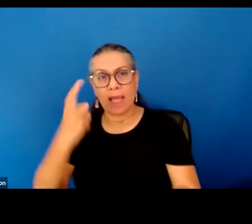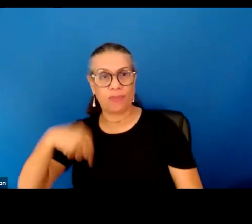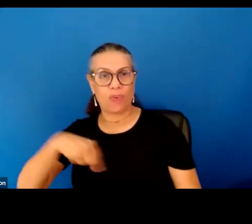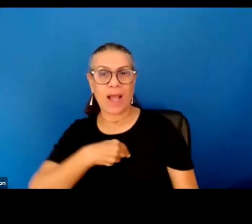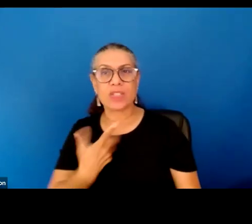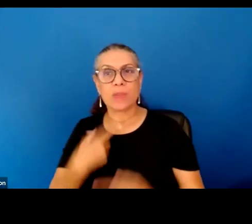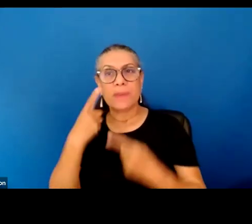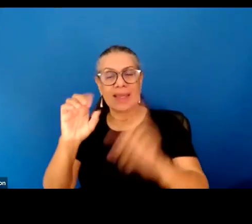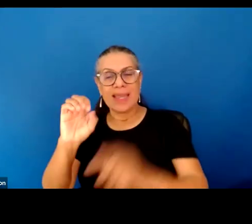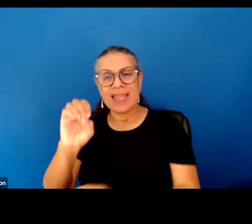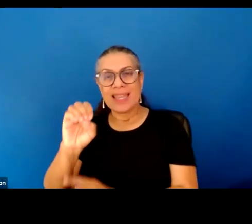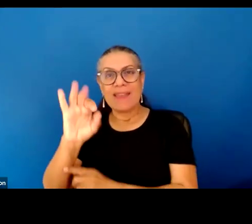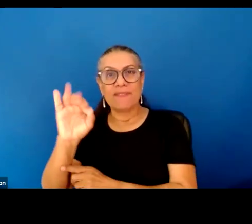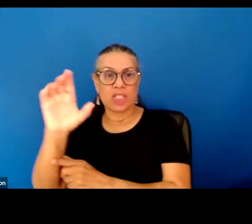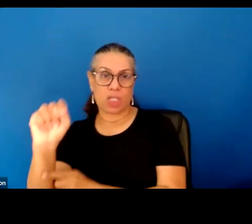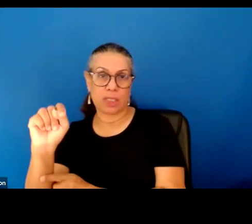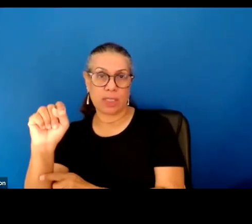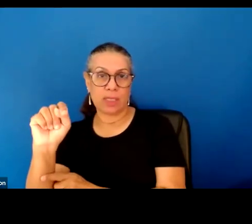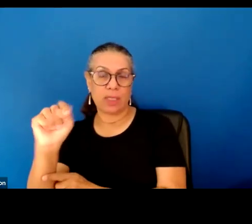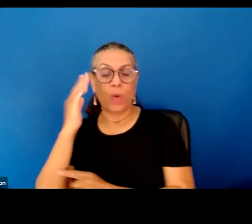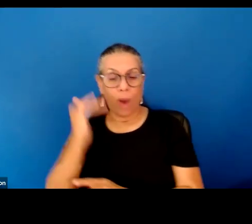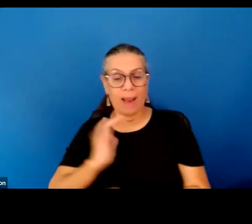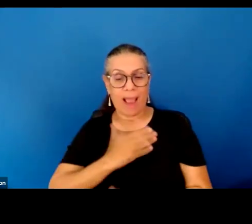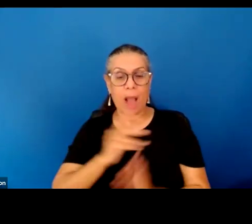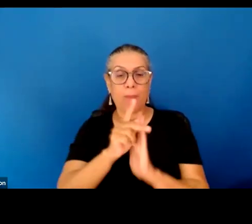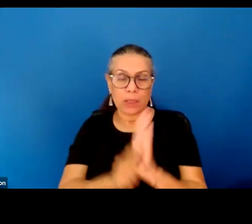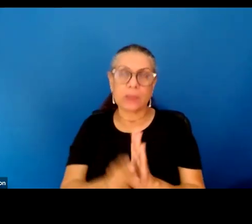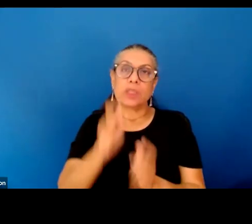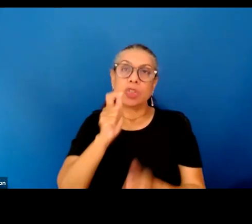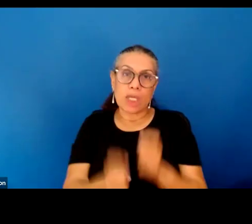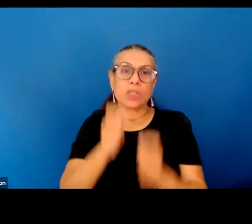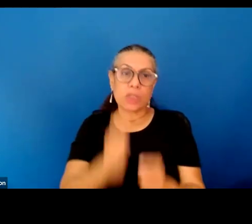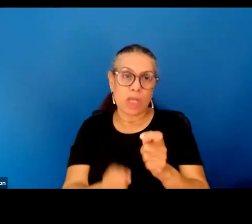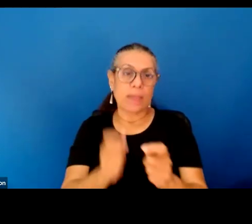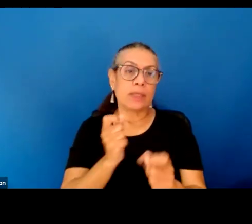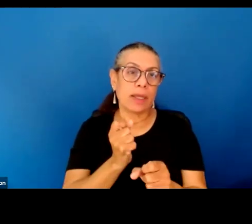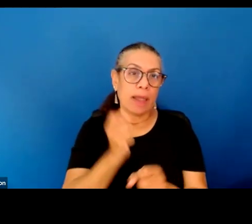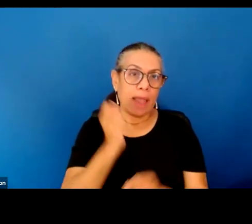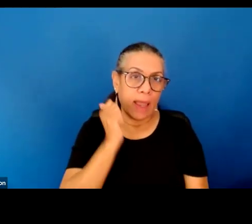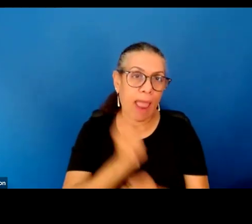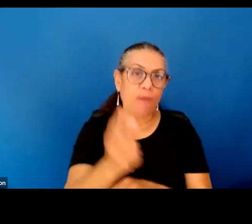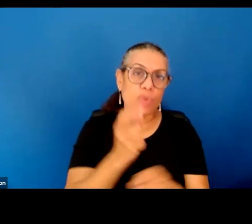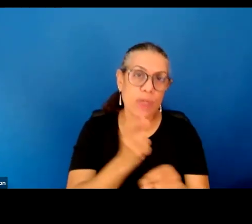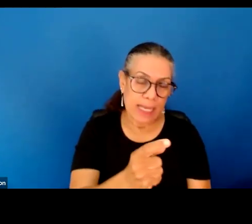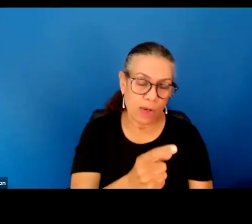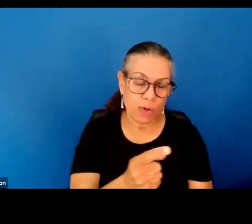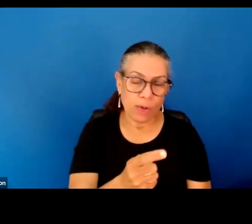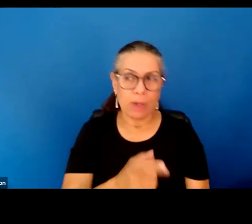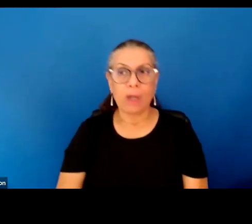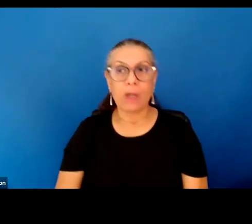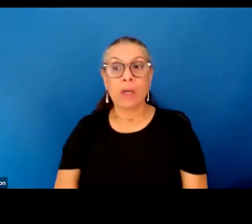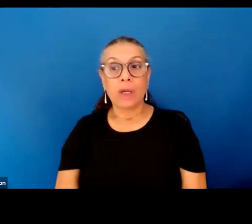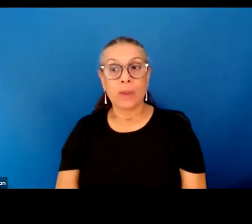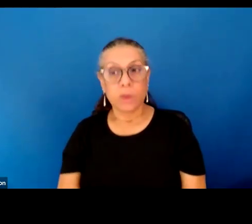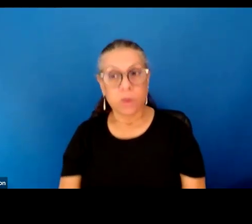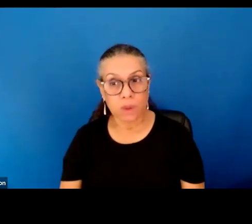efficiencies as we have to change our process each year. And so we have a lot